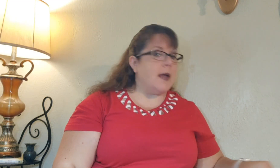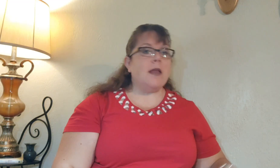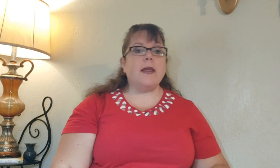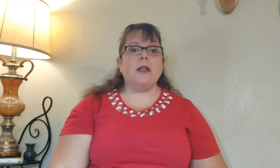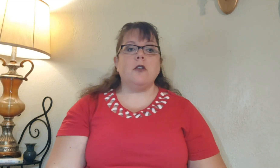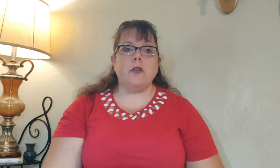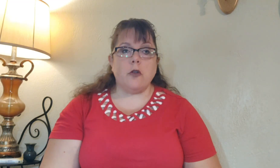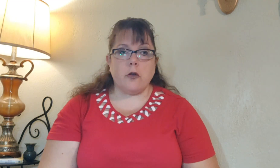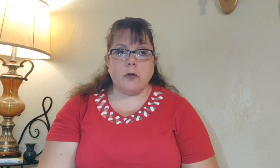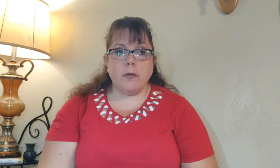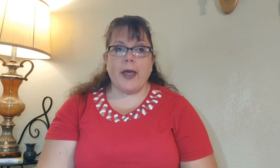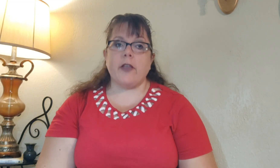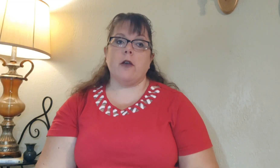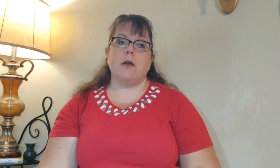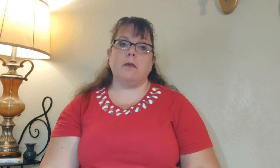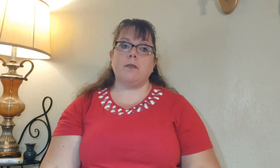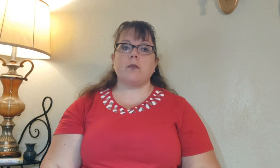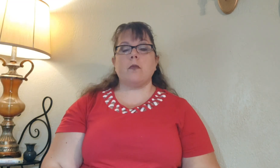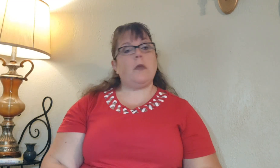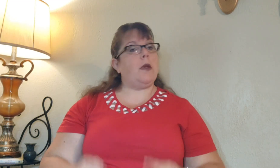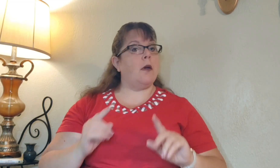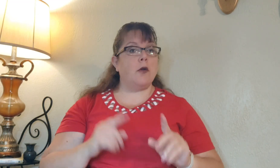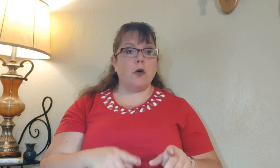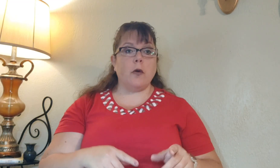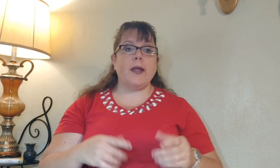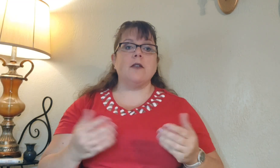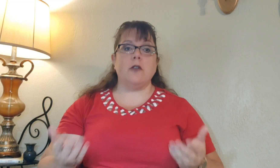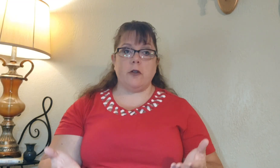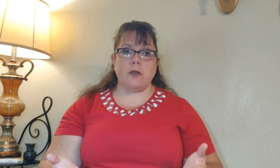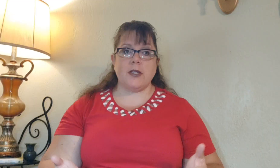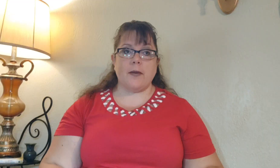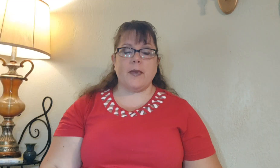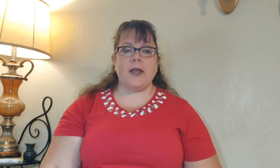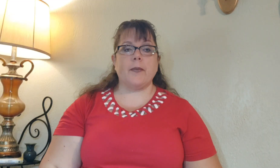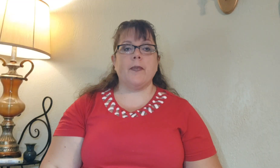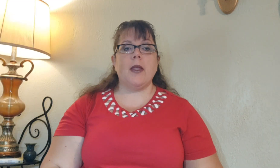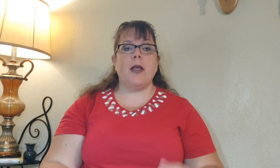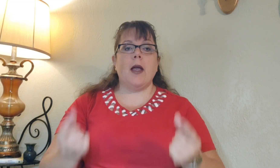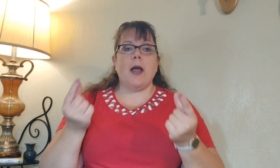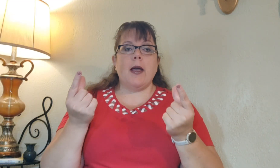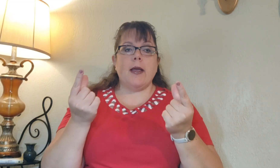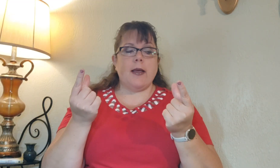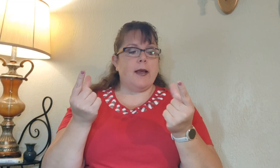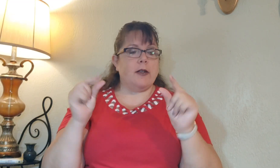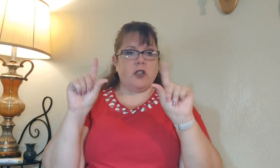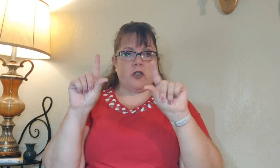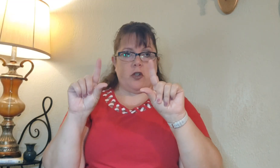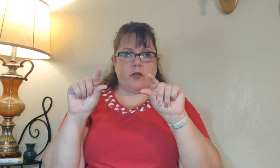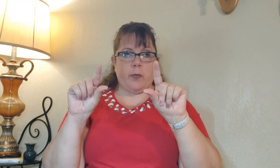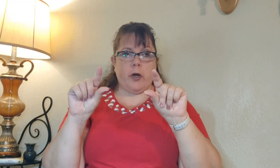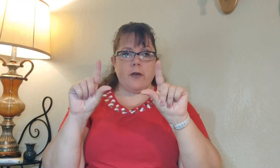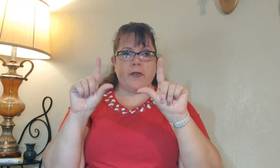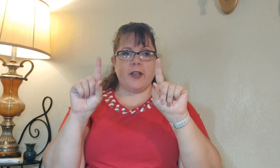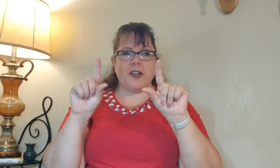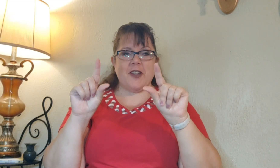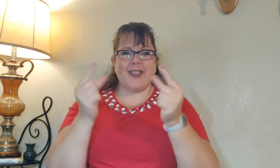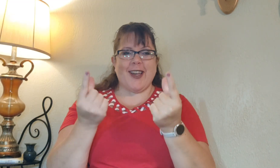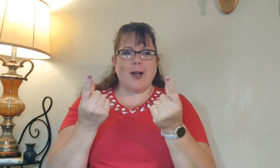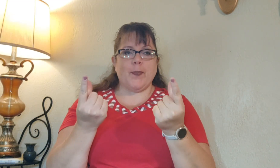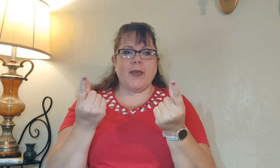And then do, like you're going to do something. It's just your pointer finger and your thumb,